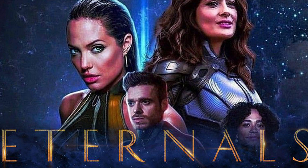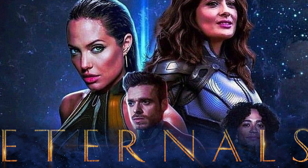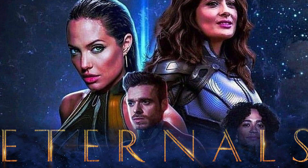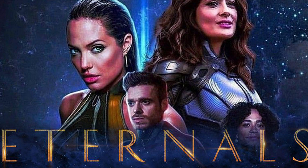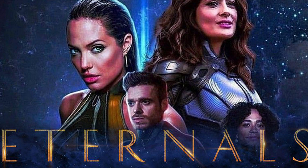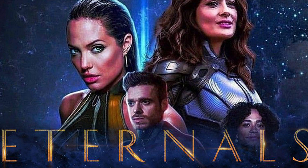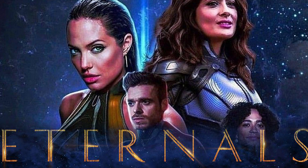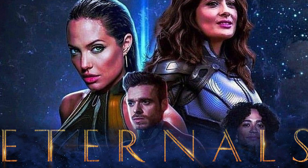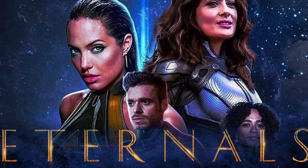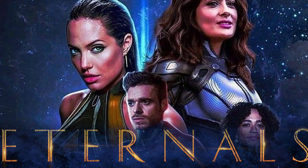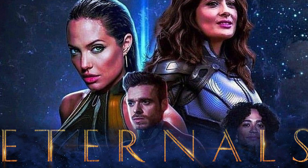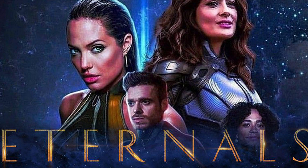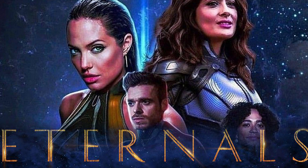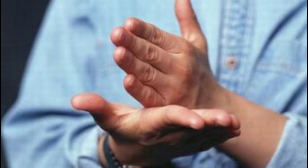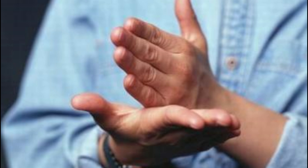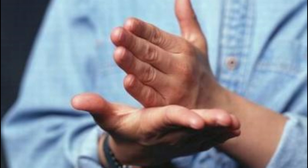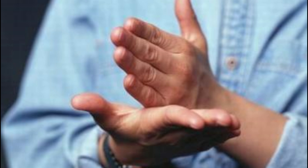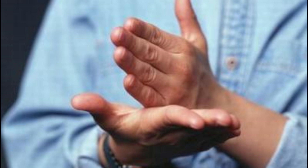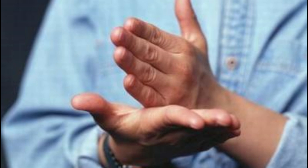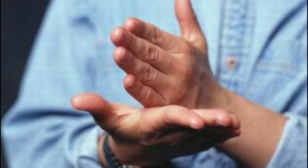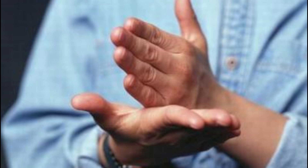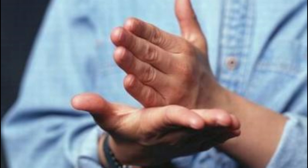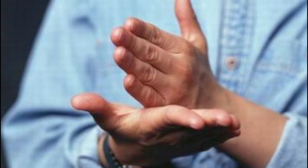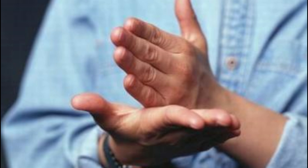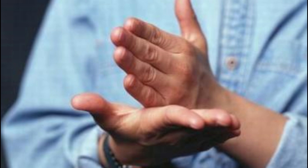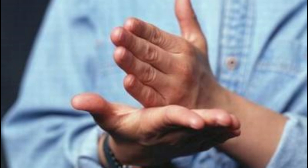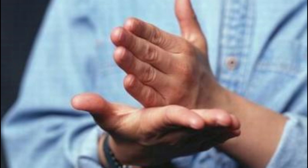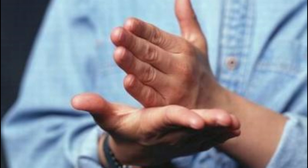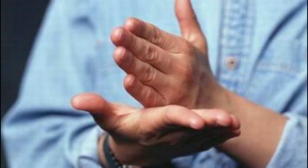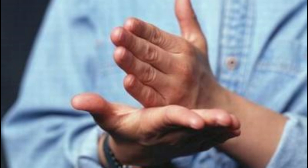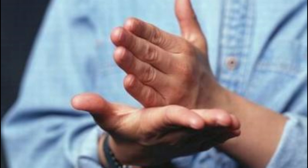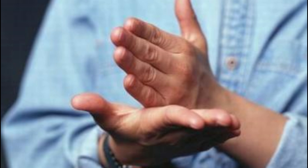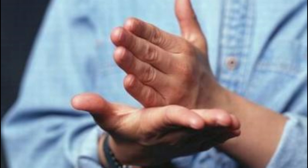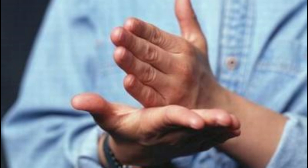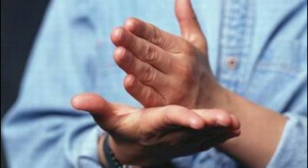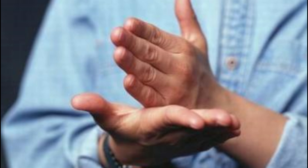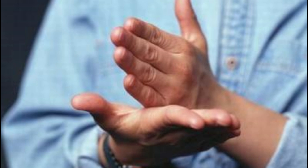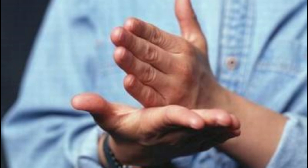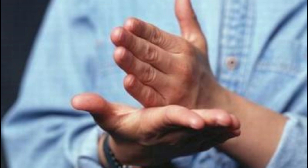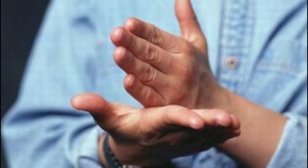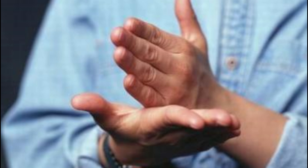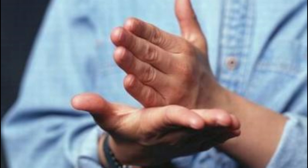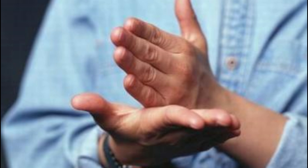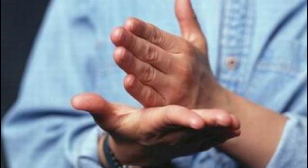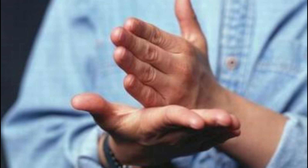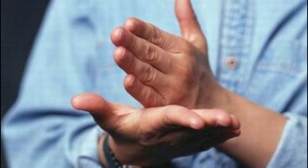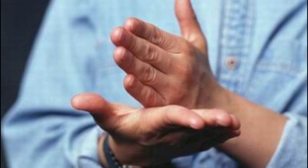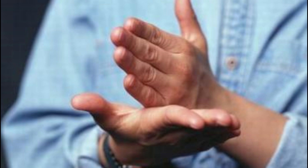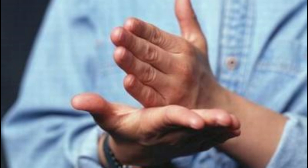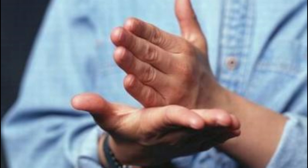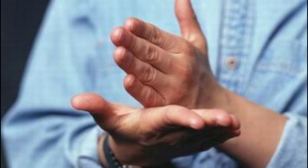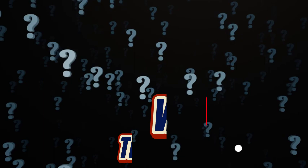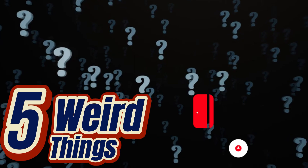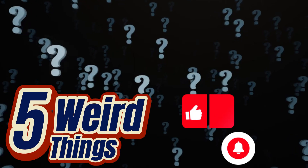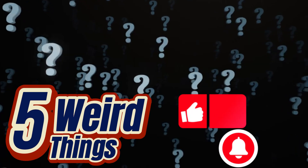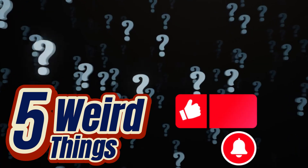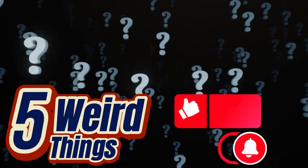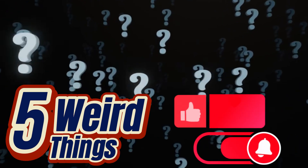clear. Sign language isn't just a mode of communication, it's a storytelling superpower. Well, that's it for